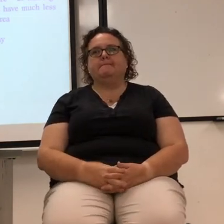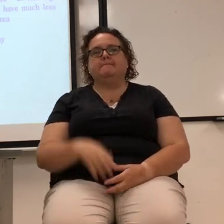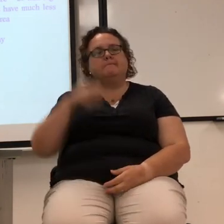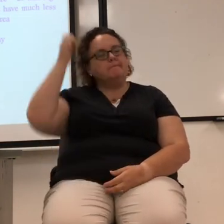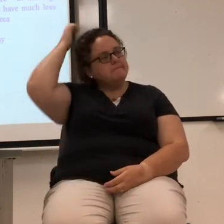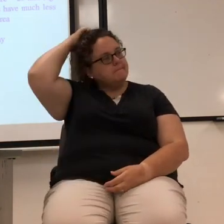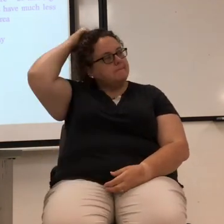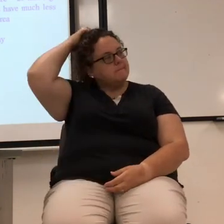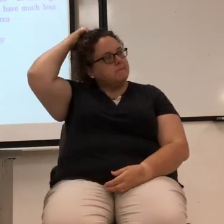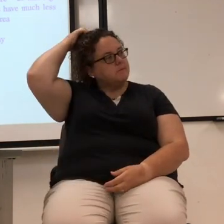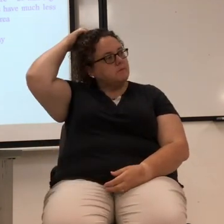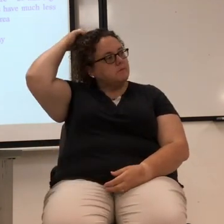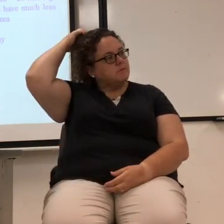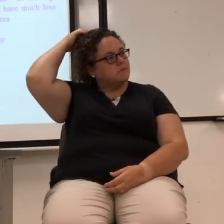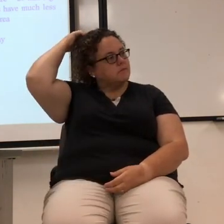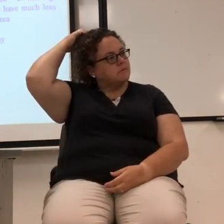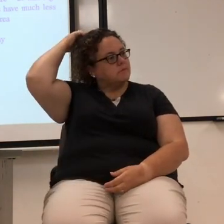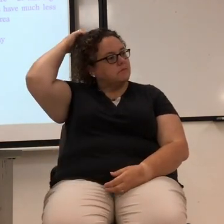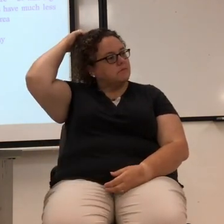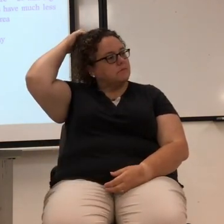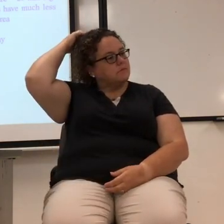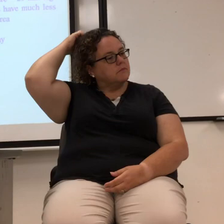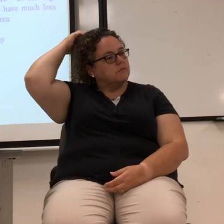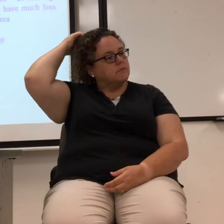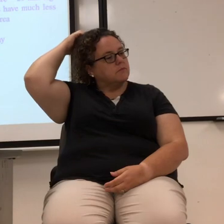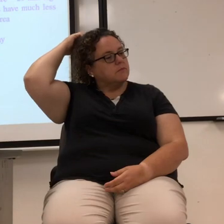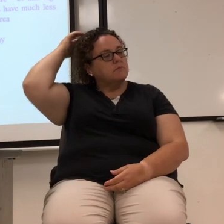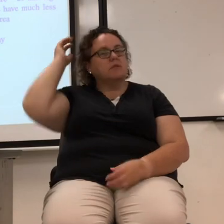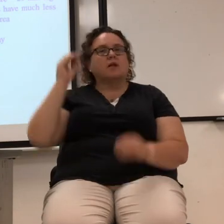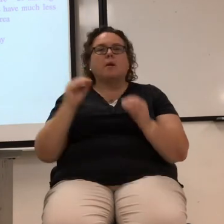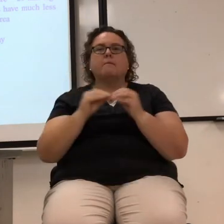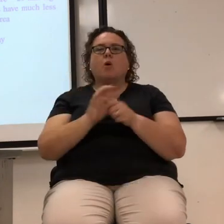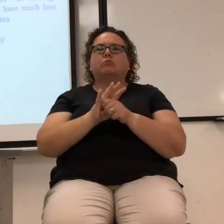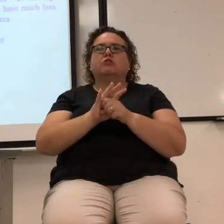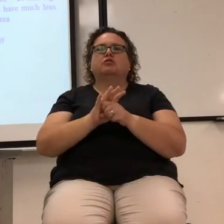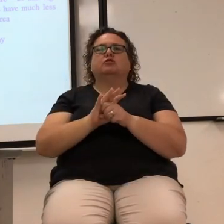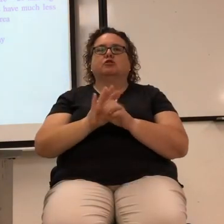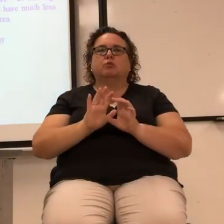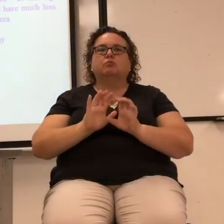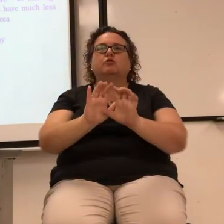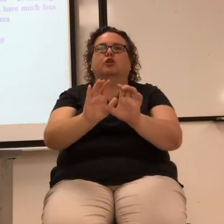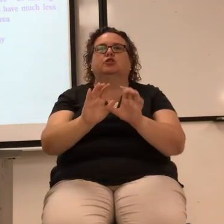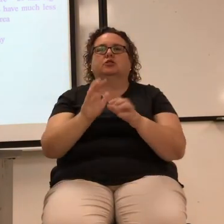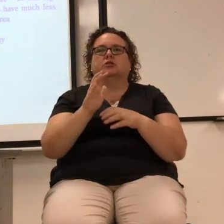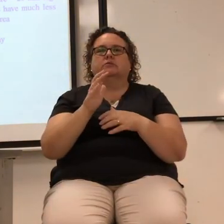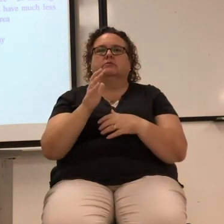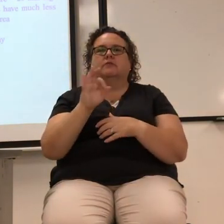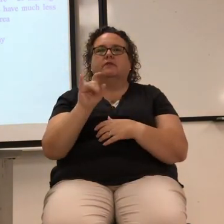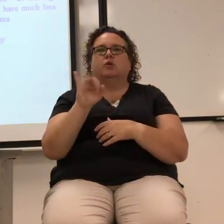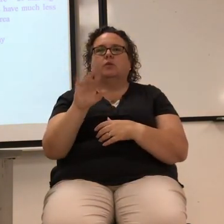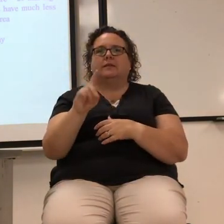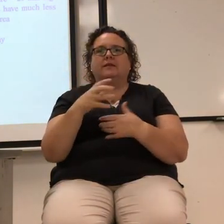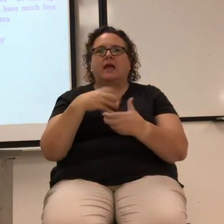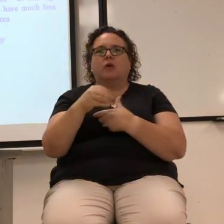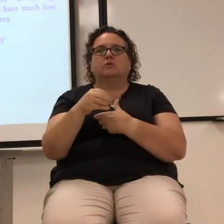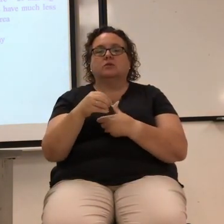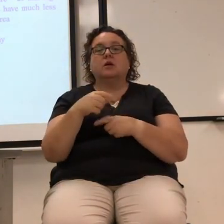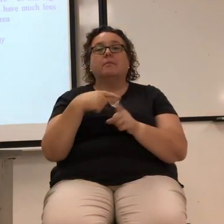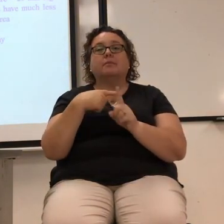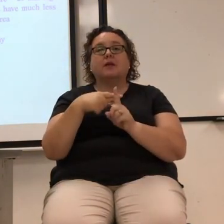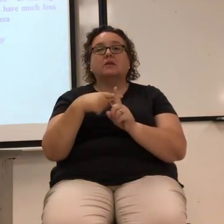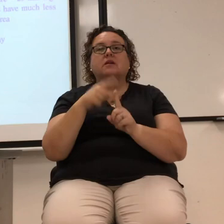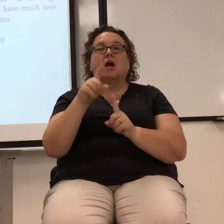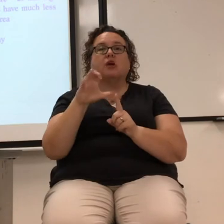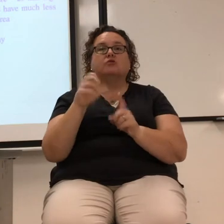More pressure to push fluids out. That in conjunction with 100 times more surface